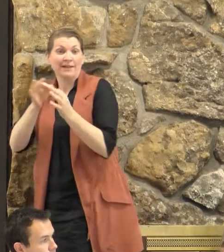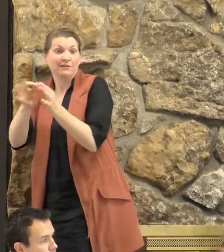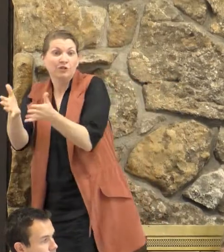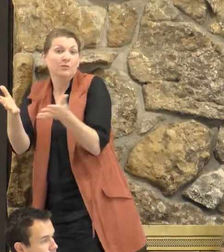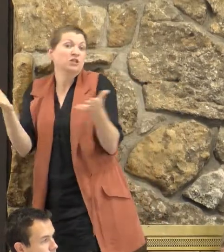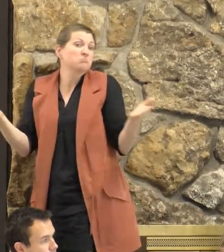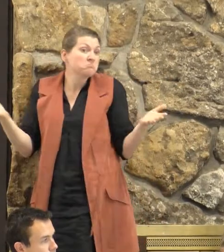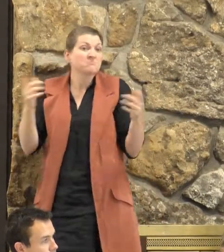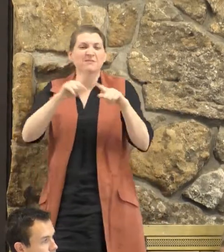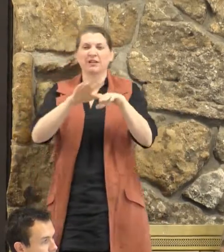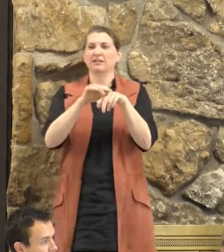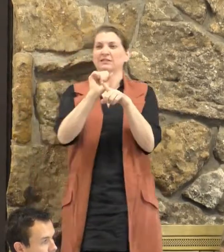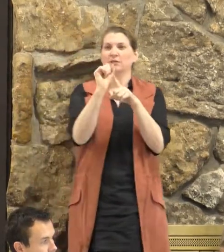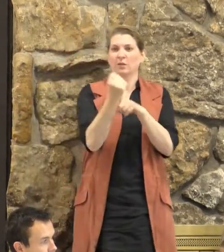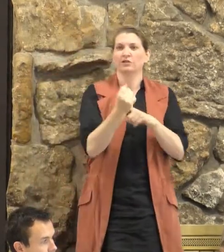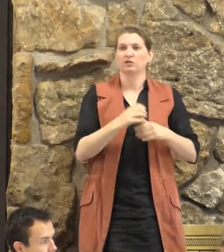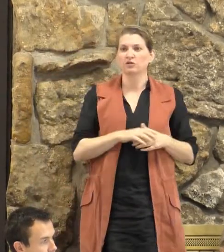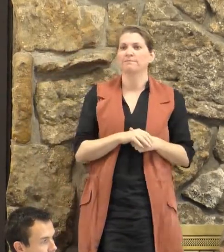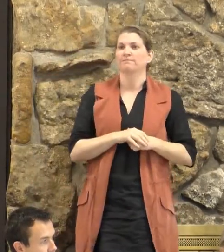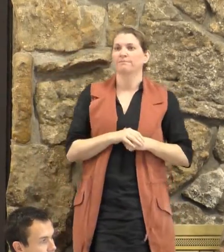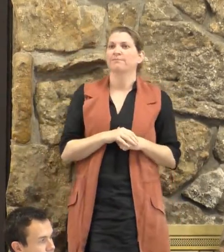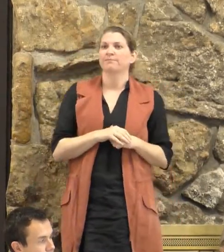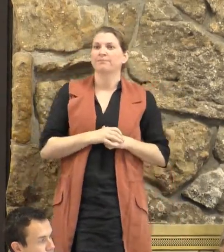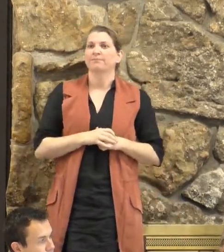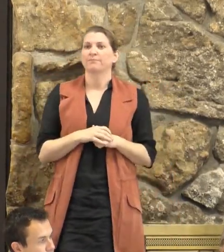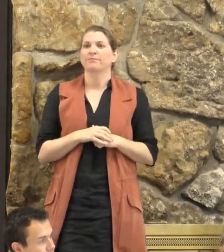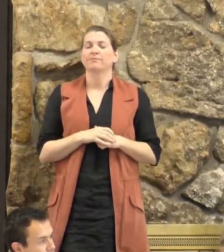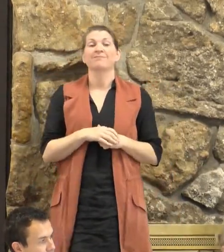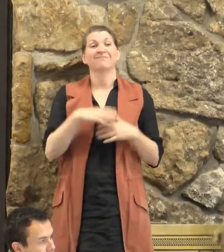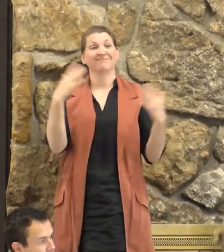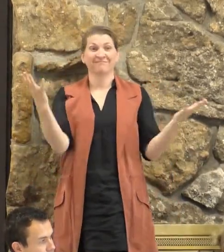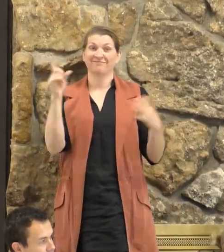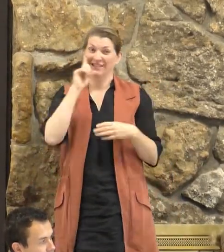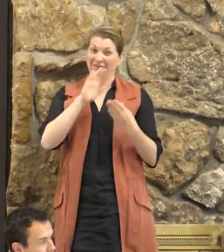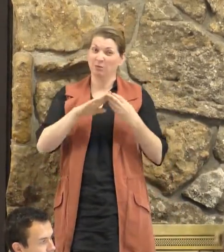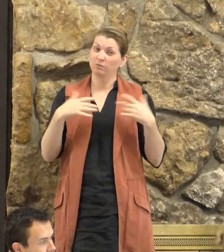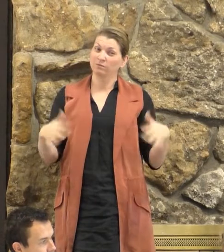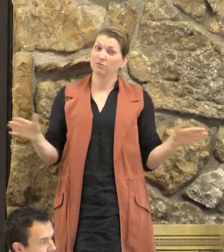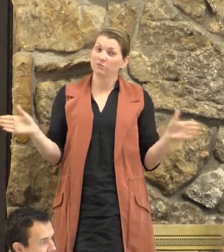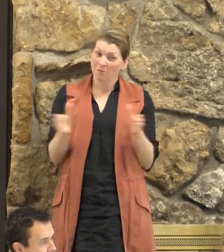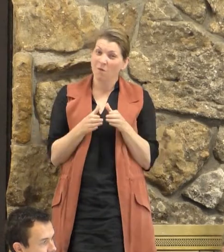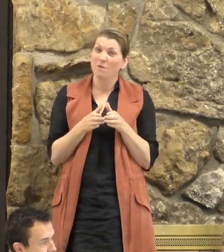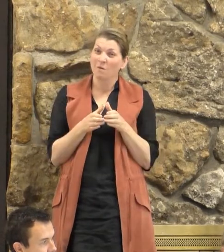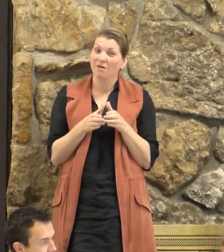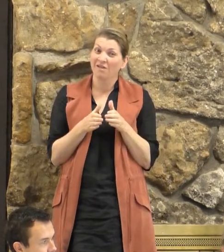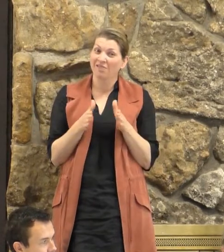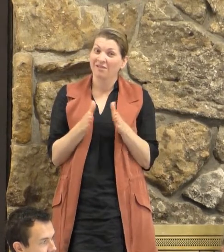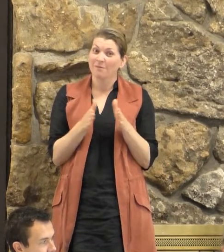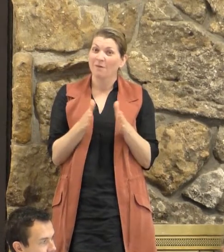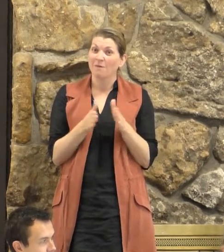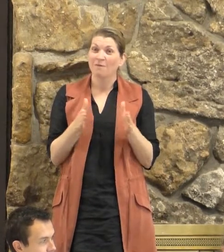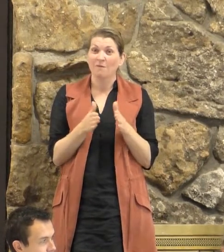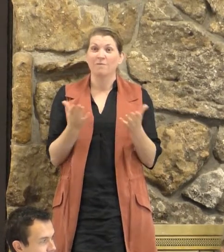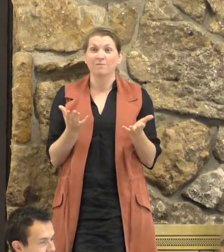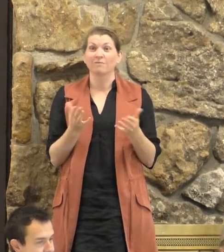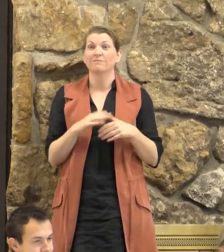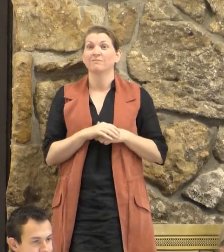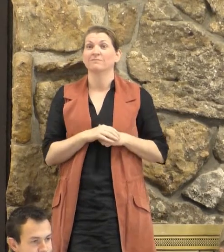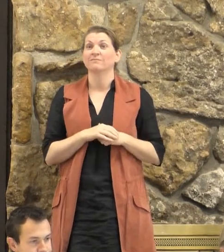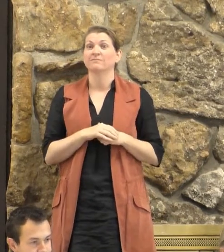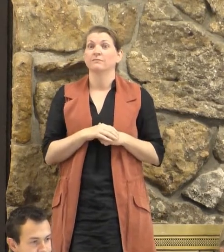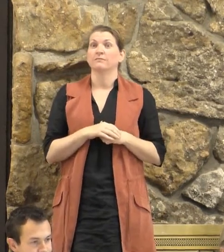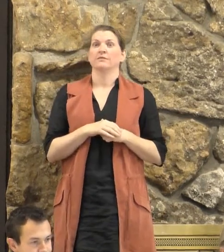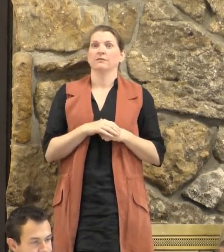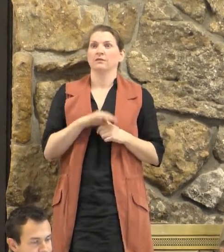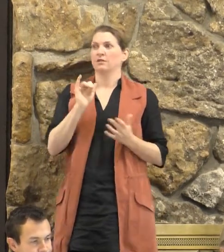someone that might be a relative or a close friend, and they show up, you know, and they're like, oh, I didn't know you were going to be here. You know, that could cause